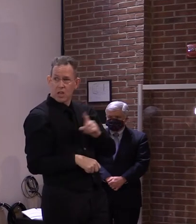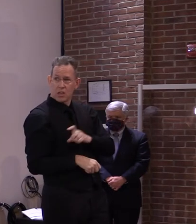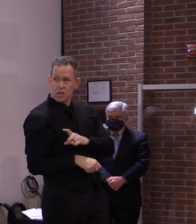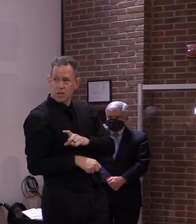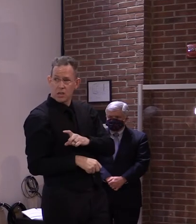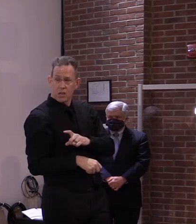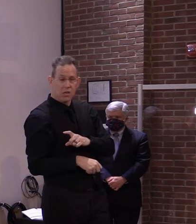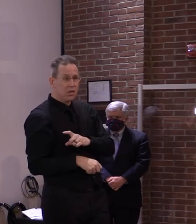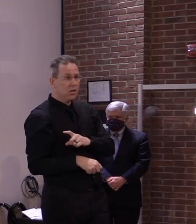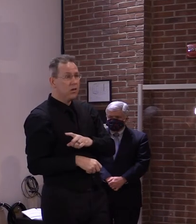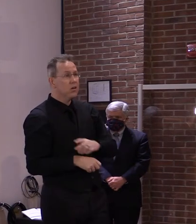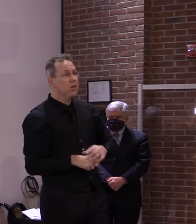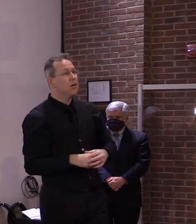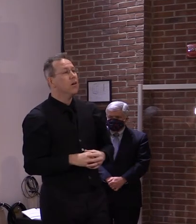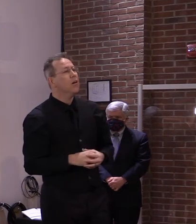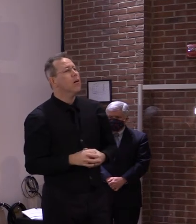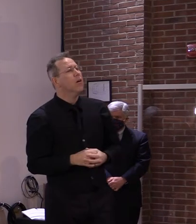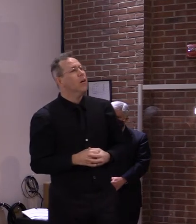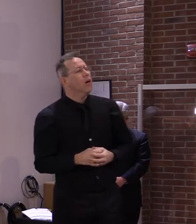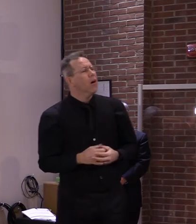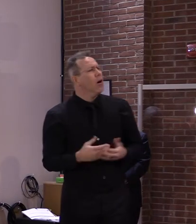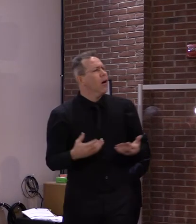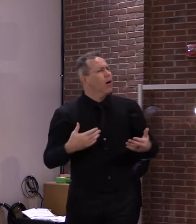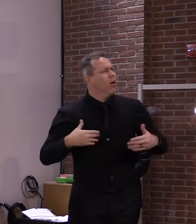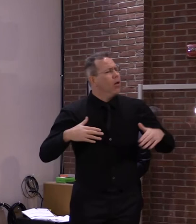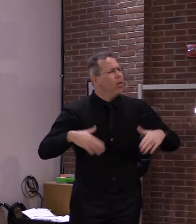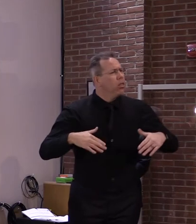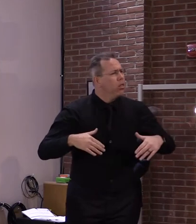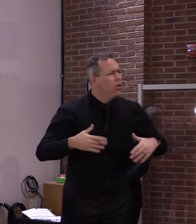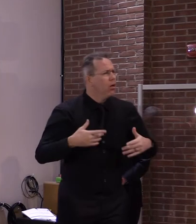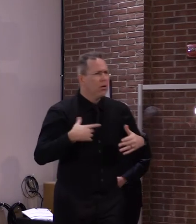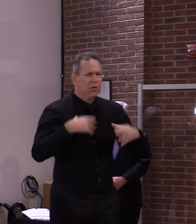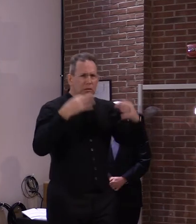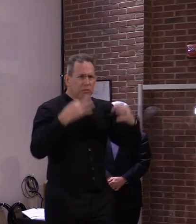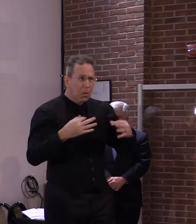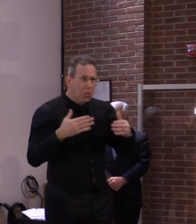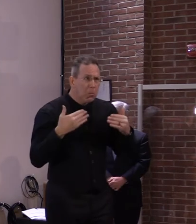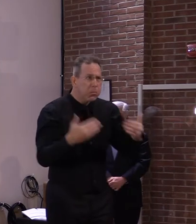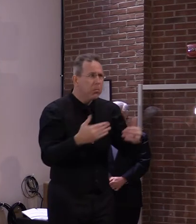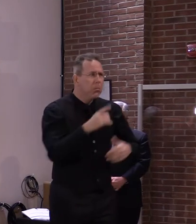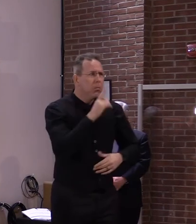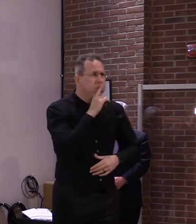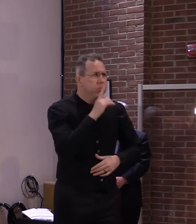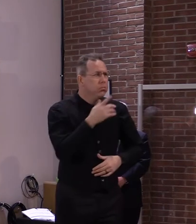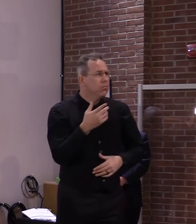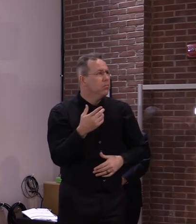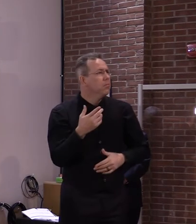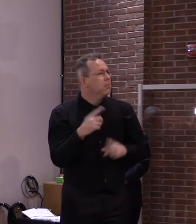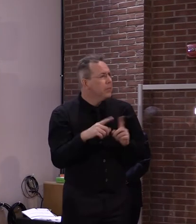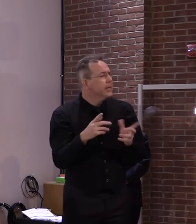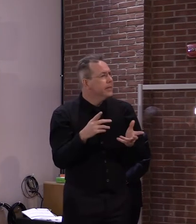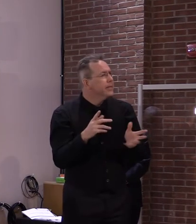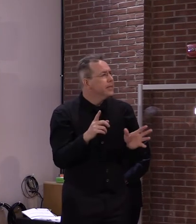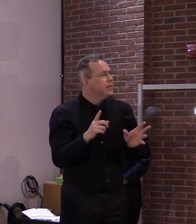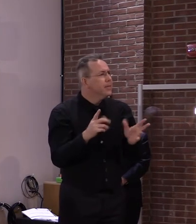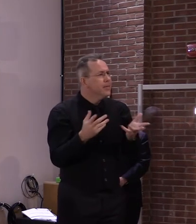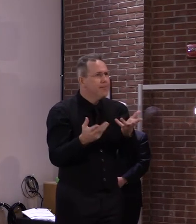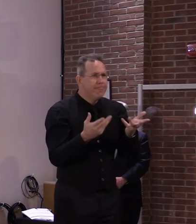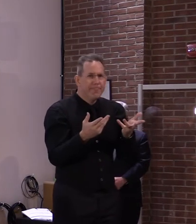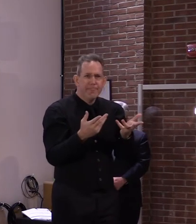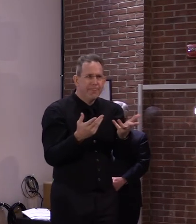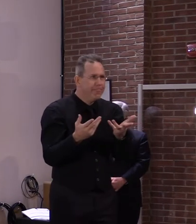probably going to ripple down we it's not that we haven't contemplated it yet it's just that we haven't decided what to